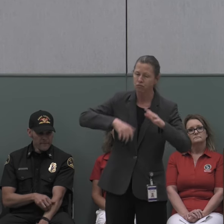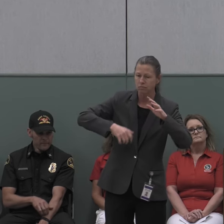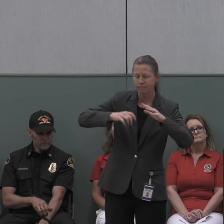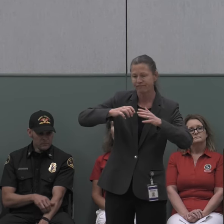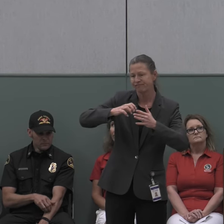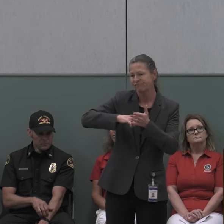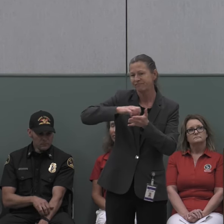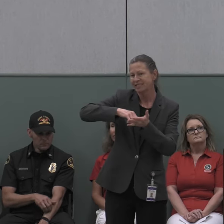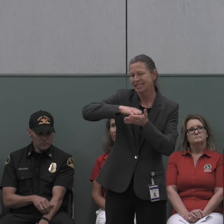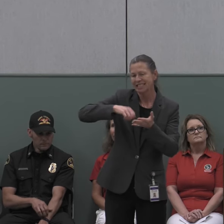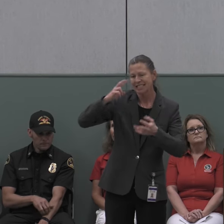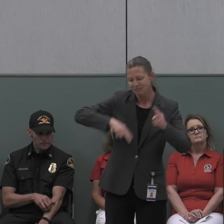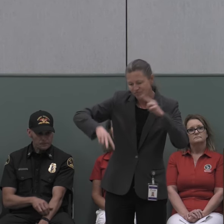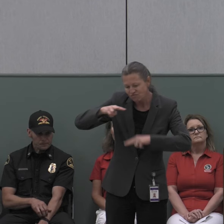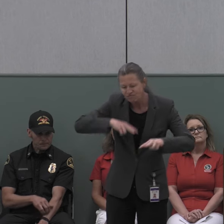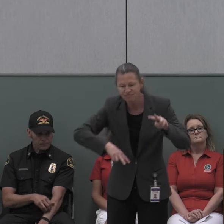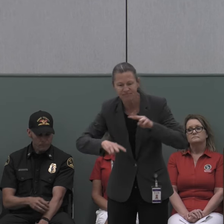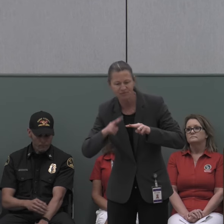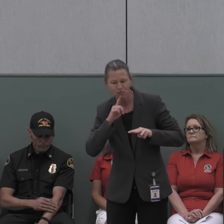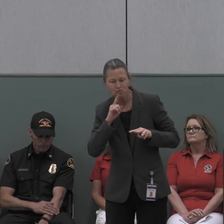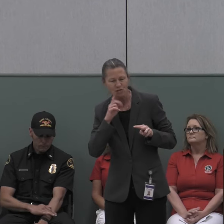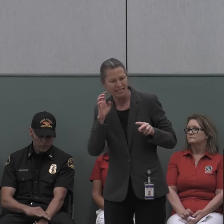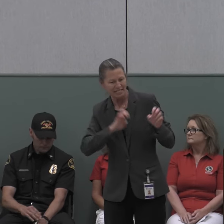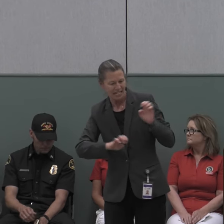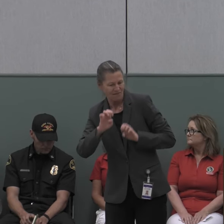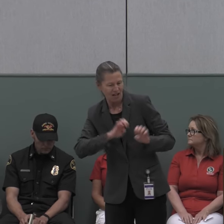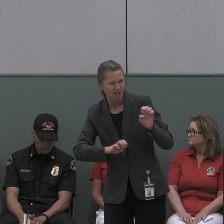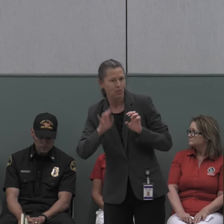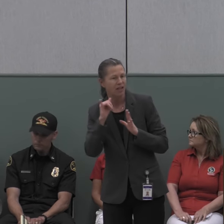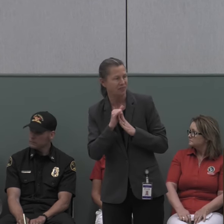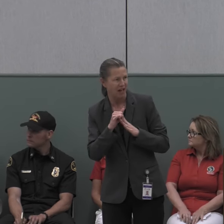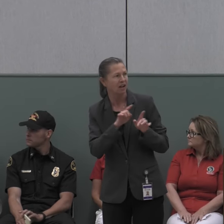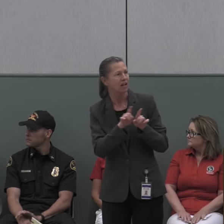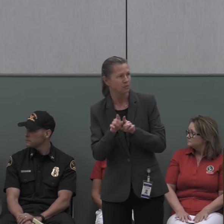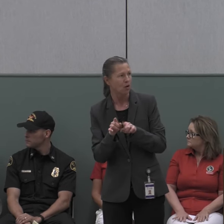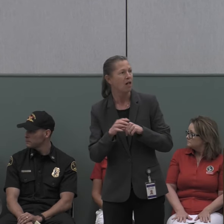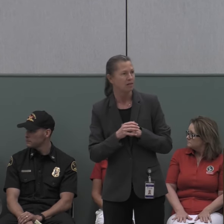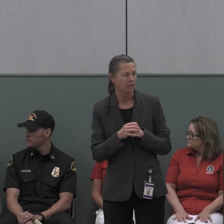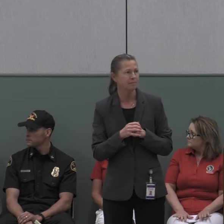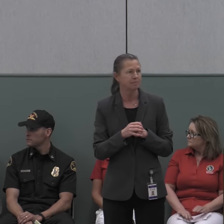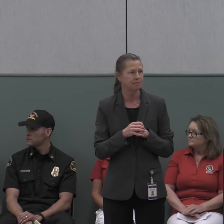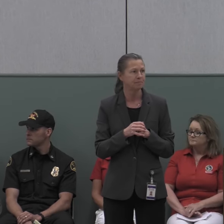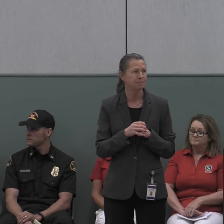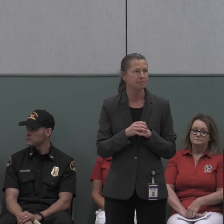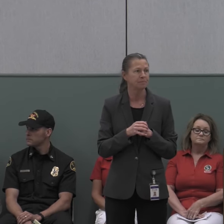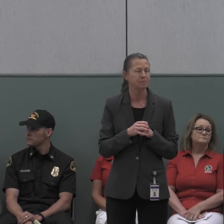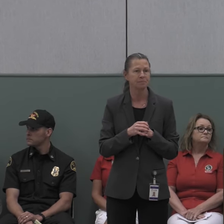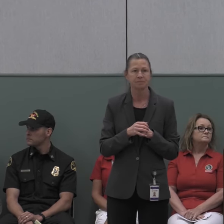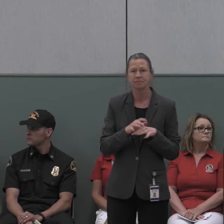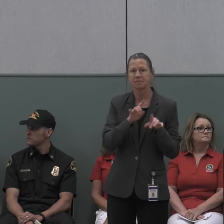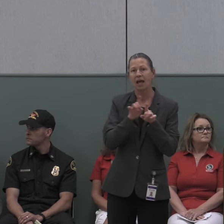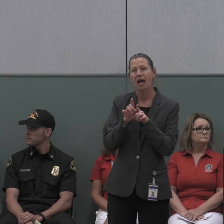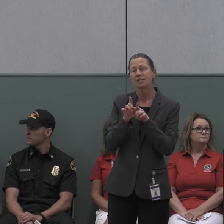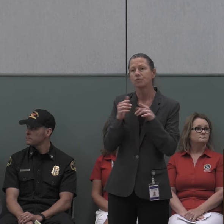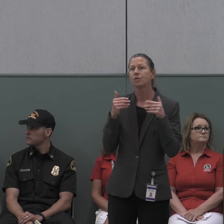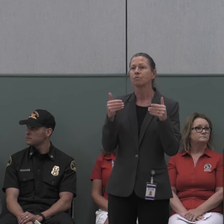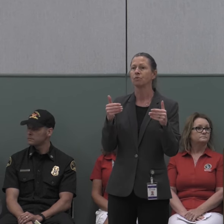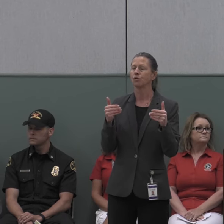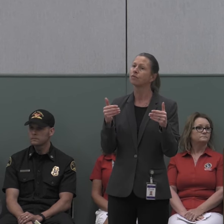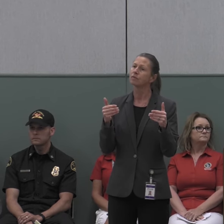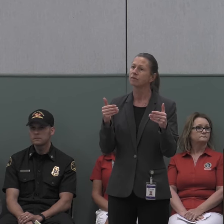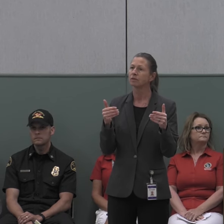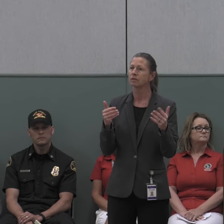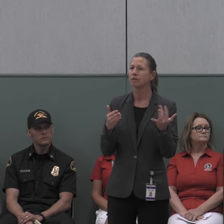those lines as well. And as we move throughout the system, we'll be making